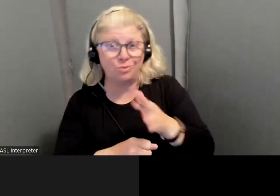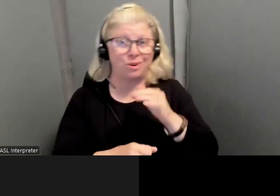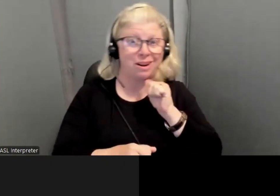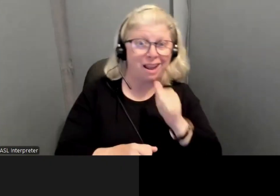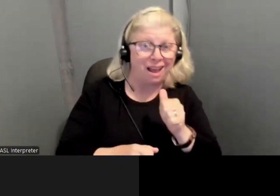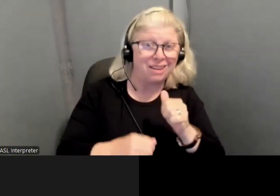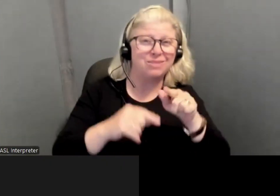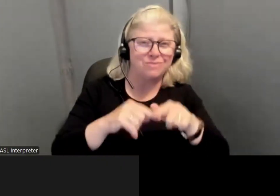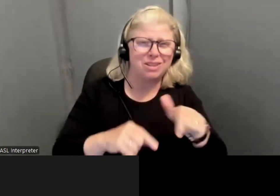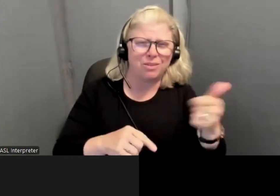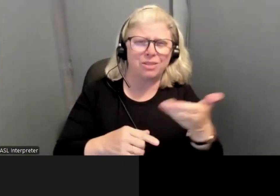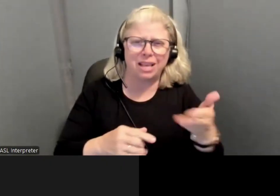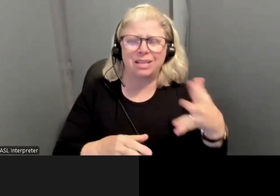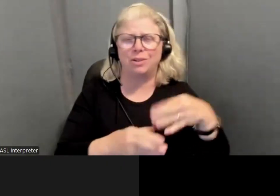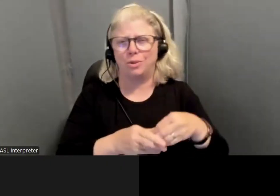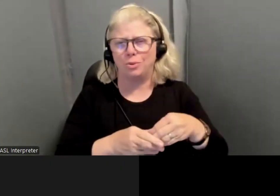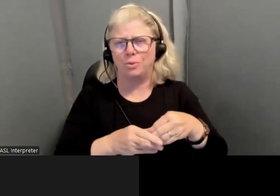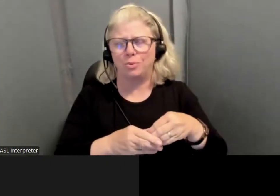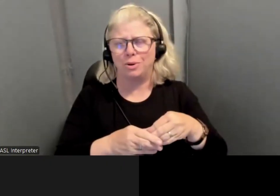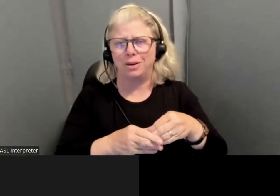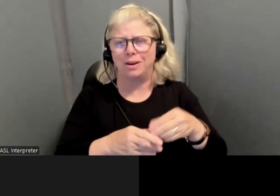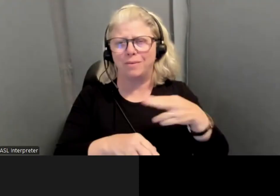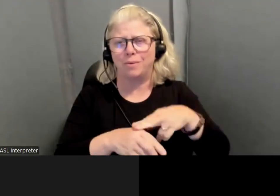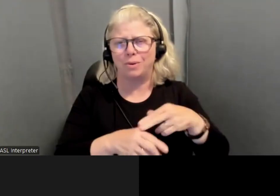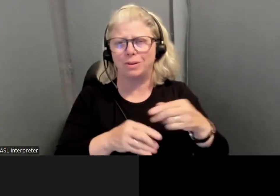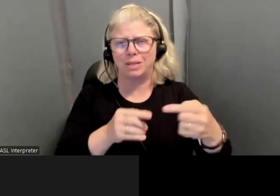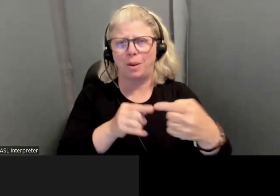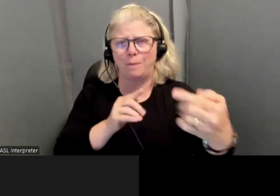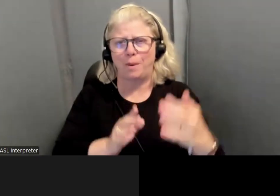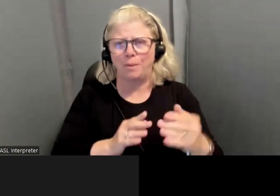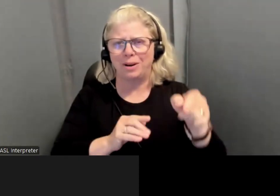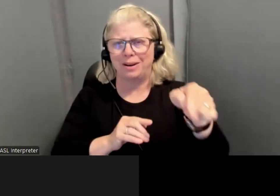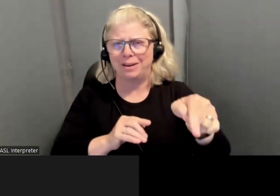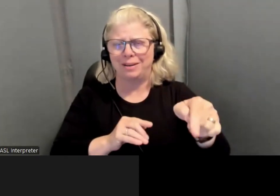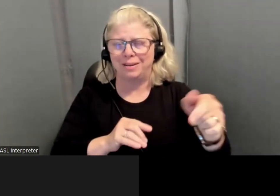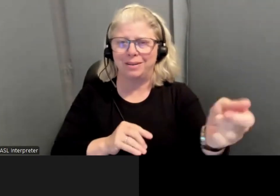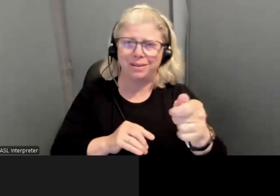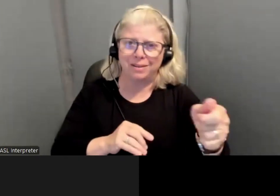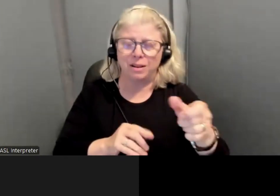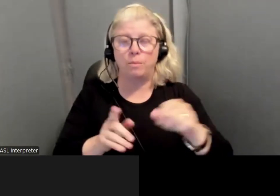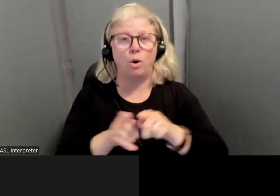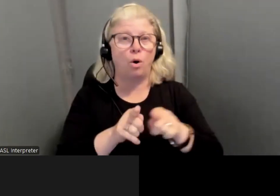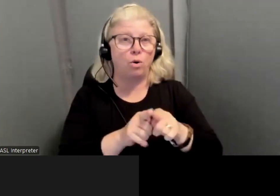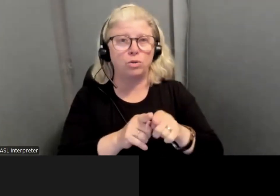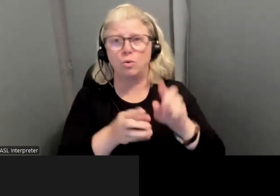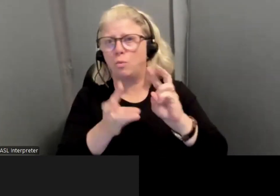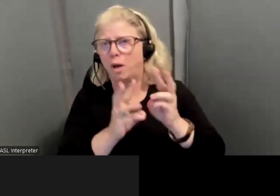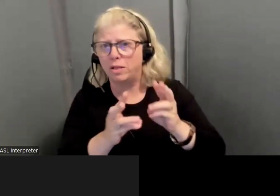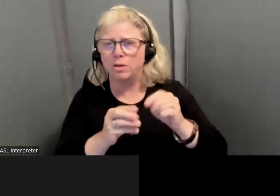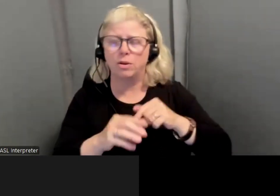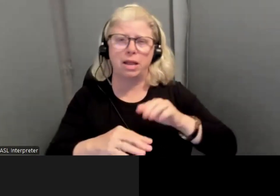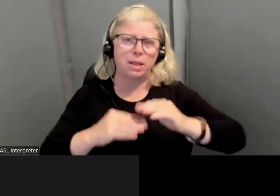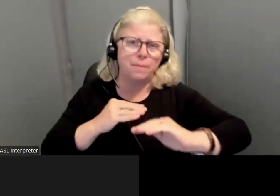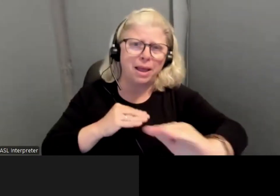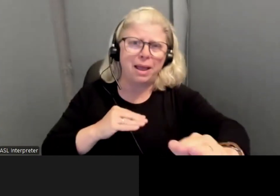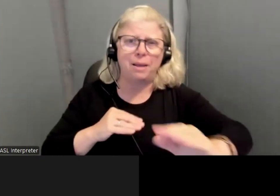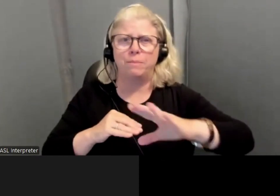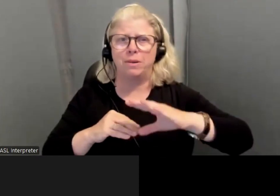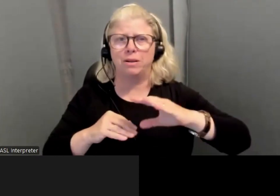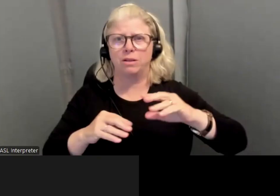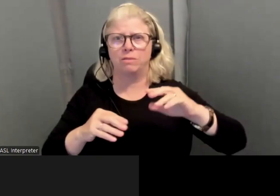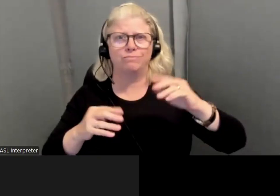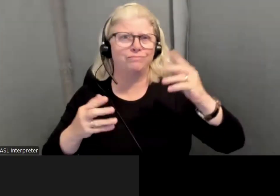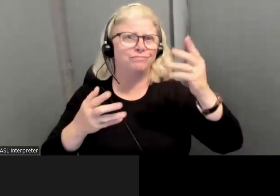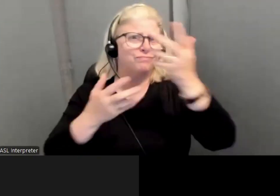on other things, including, of course, their opponent, but also, the conditions on the pavement, the